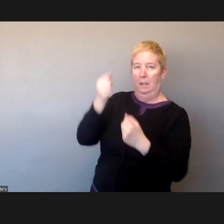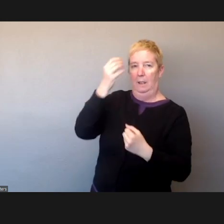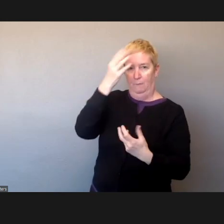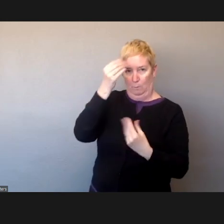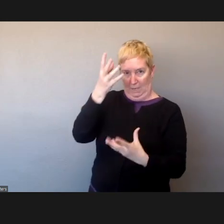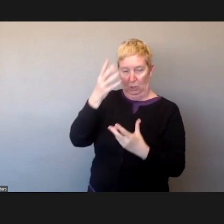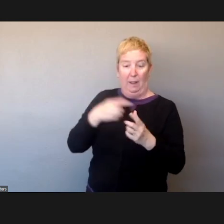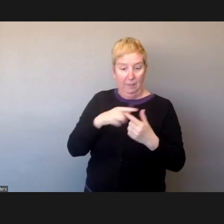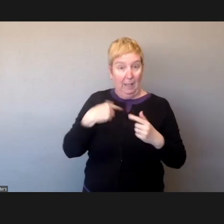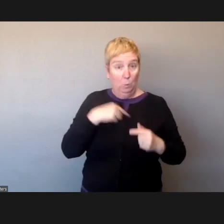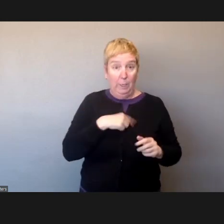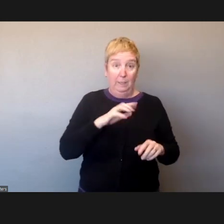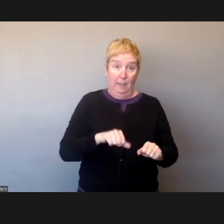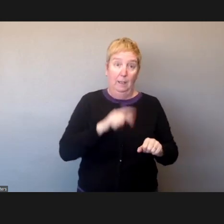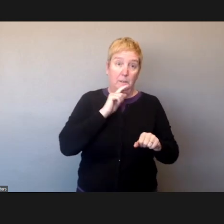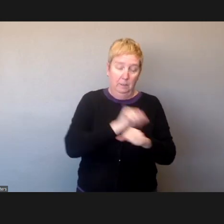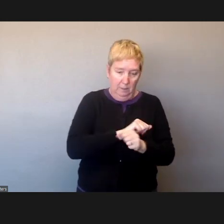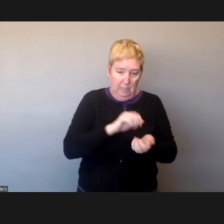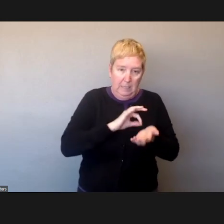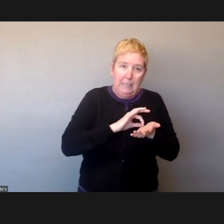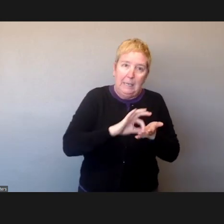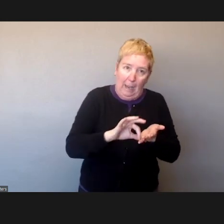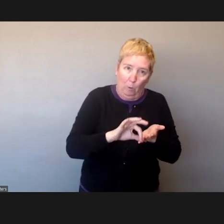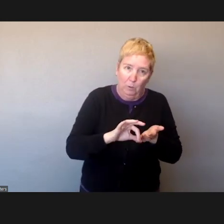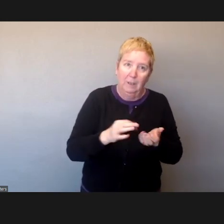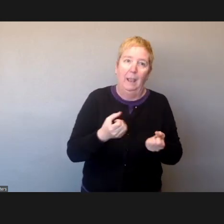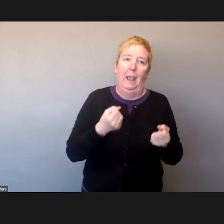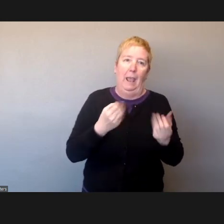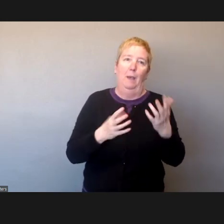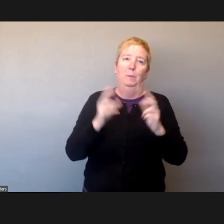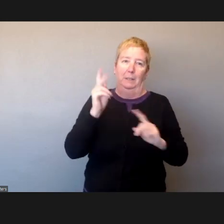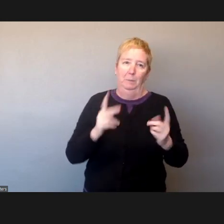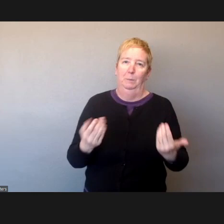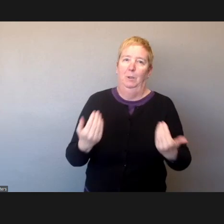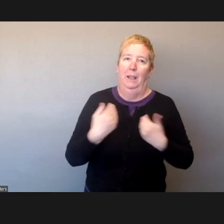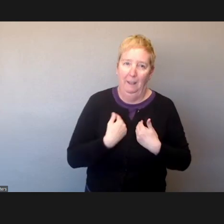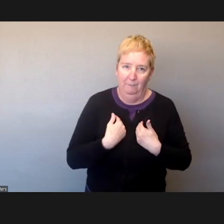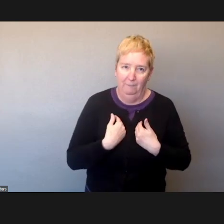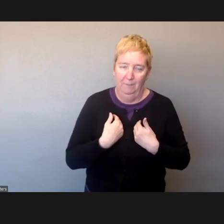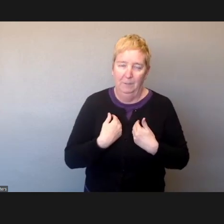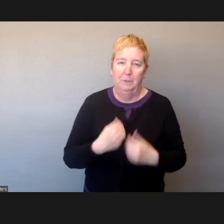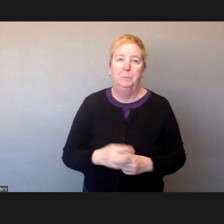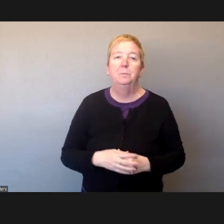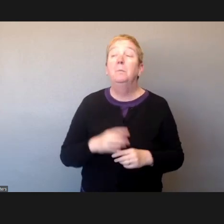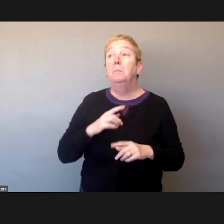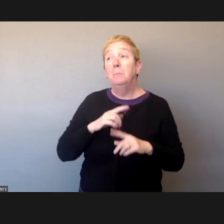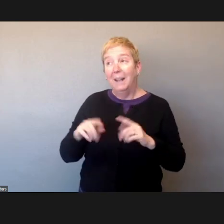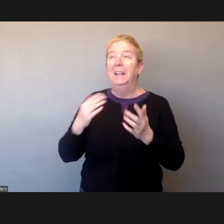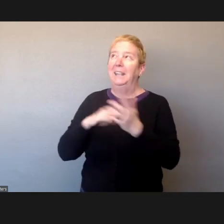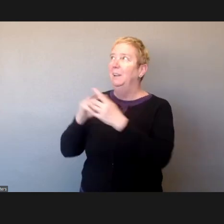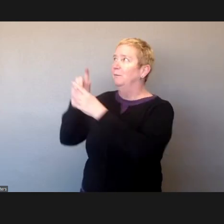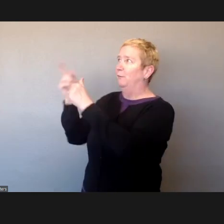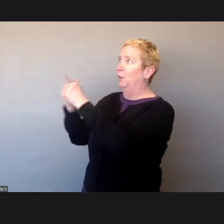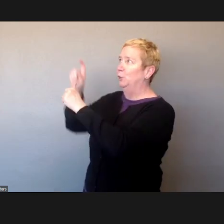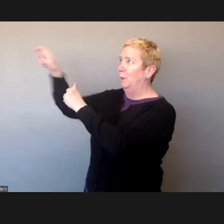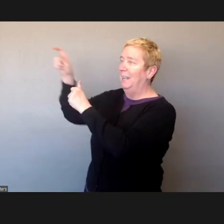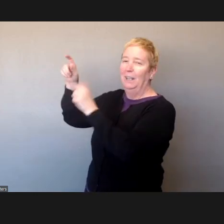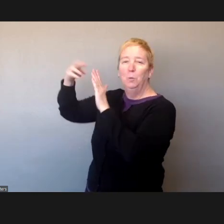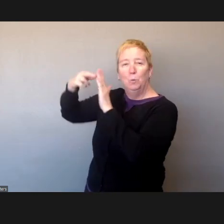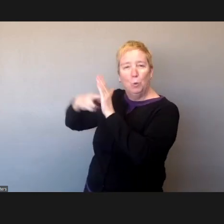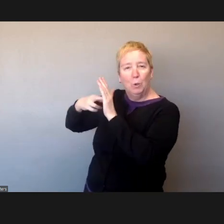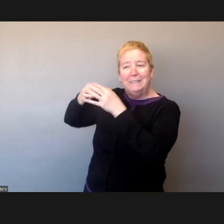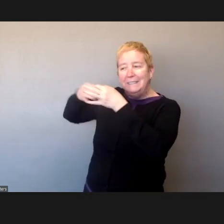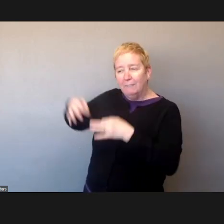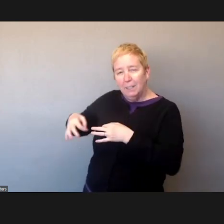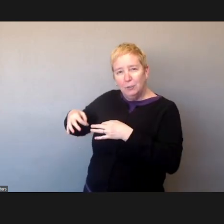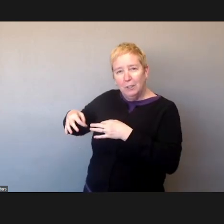to actually count quite accurately the number of cases in the state. But that requires a definition, setting up the systems